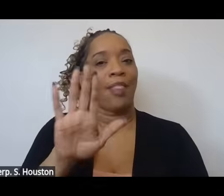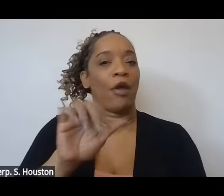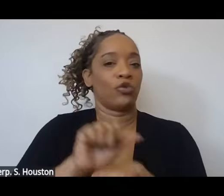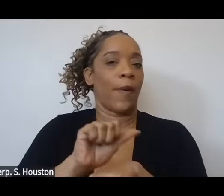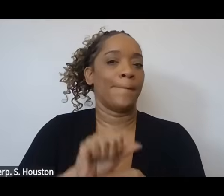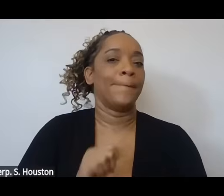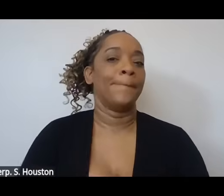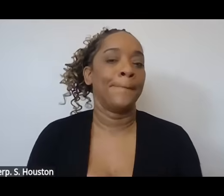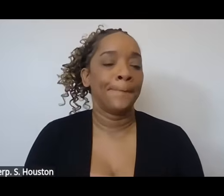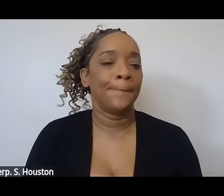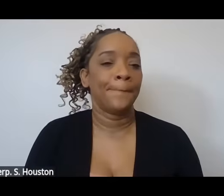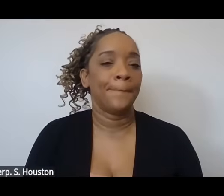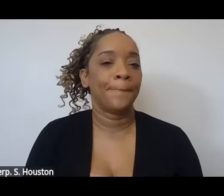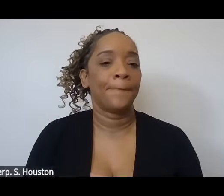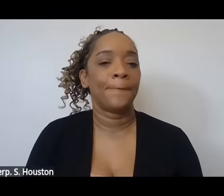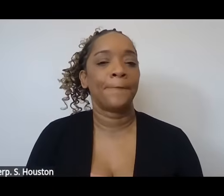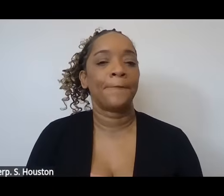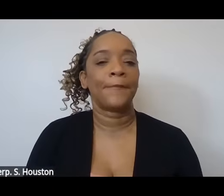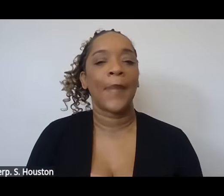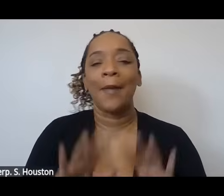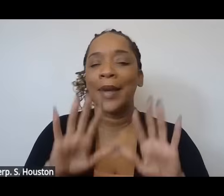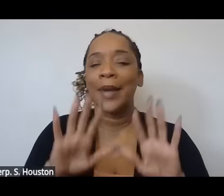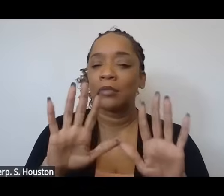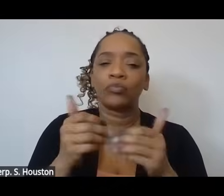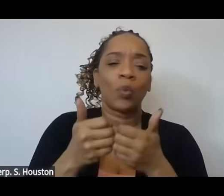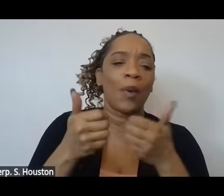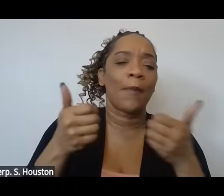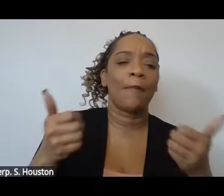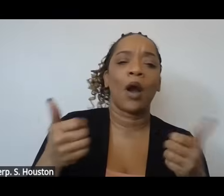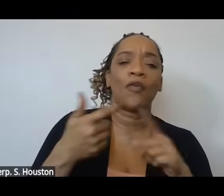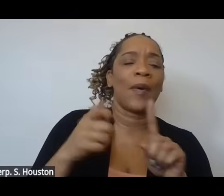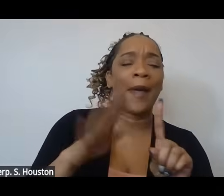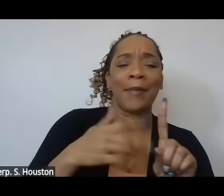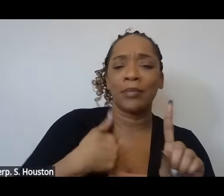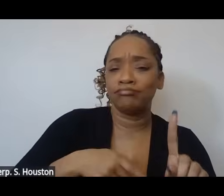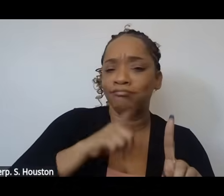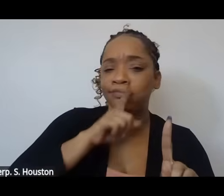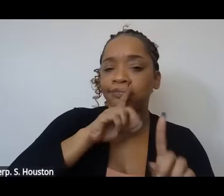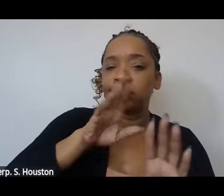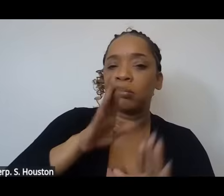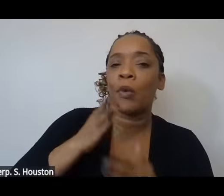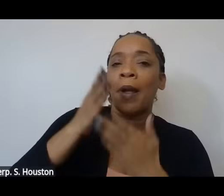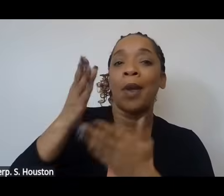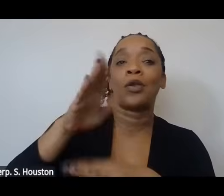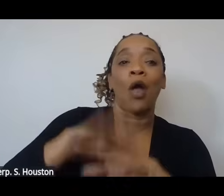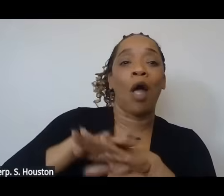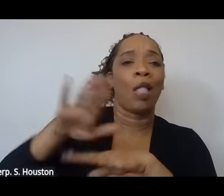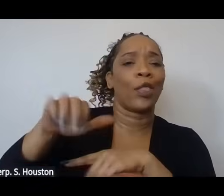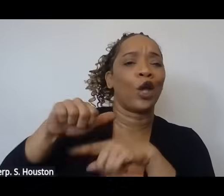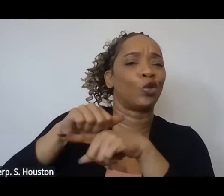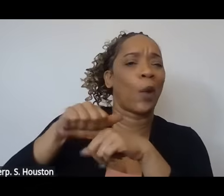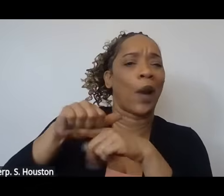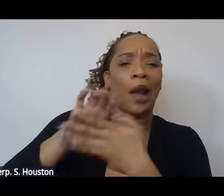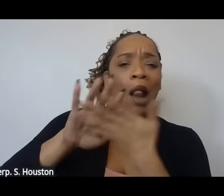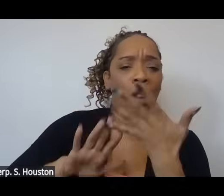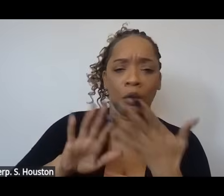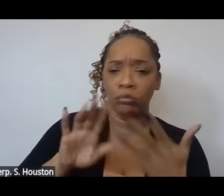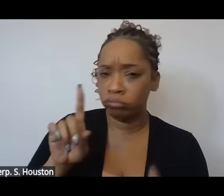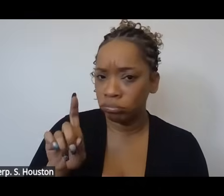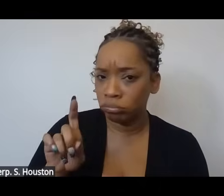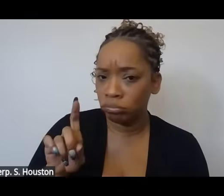You know, quite apart from, I mean, we're not making recommendations about training. We do have something about, you